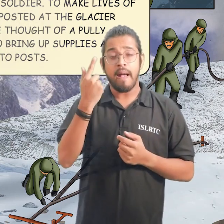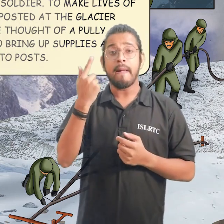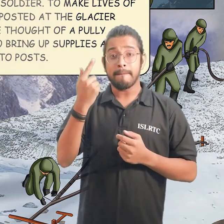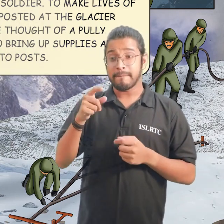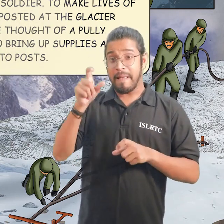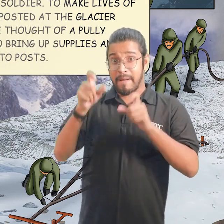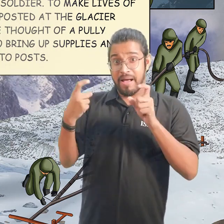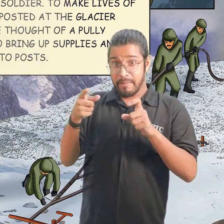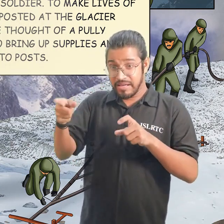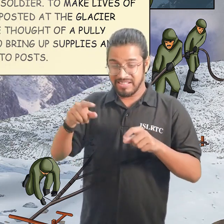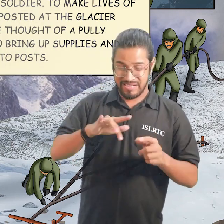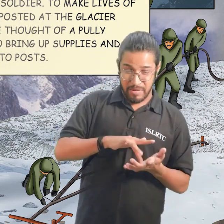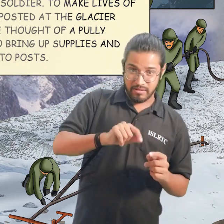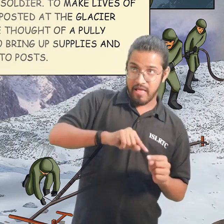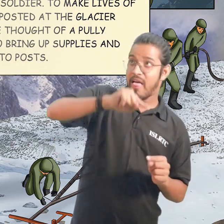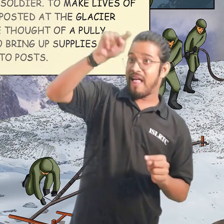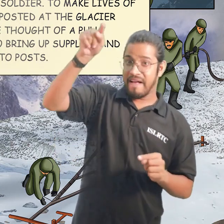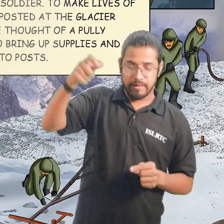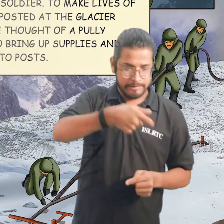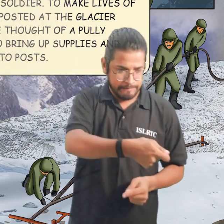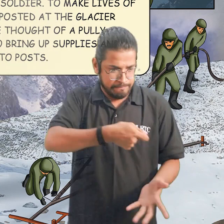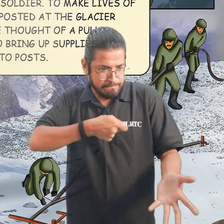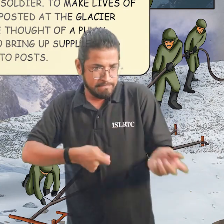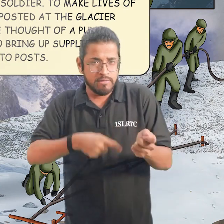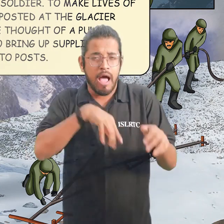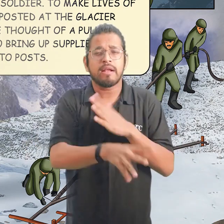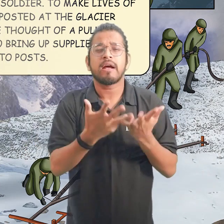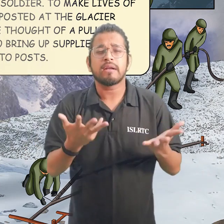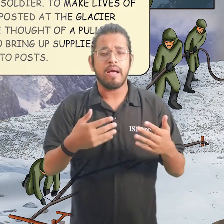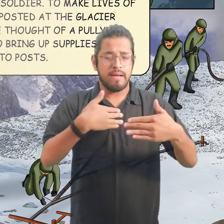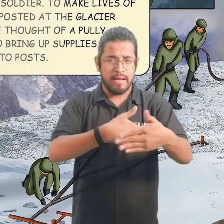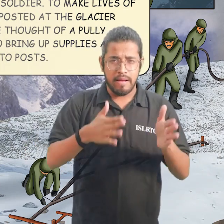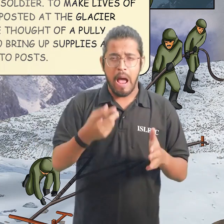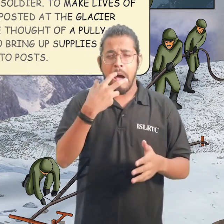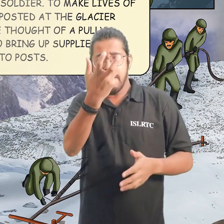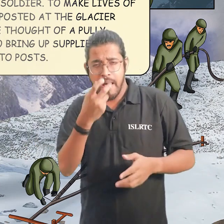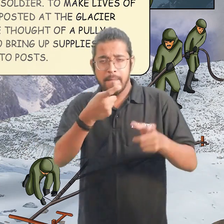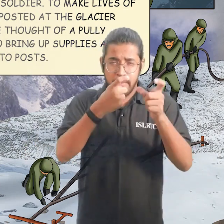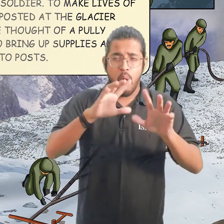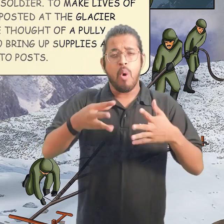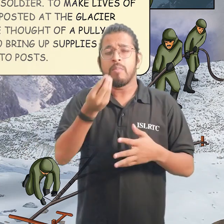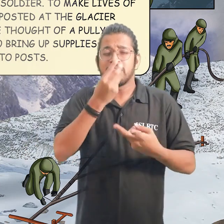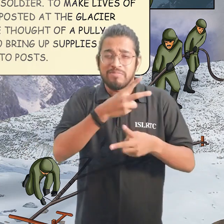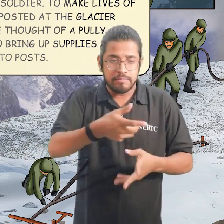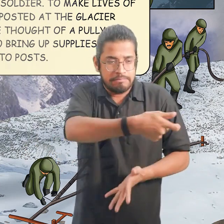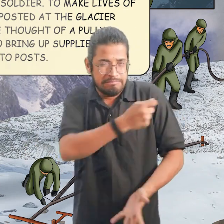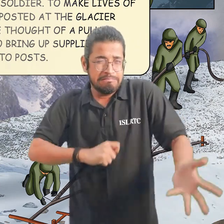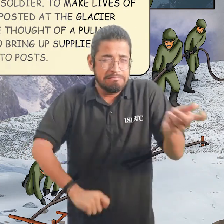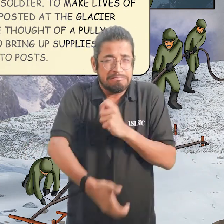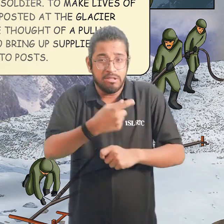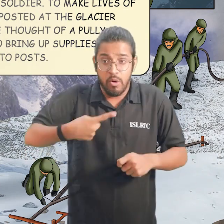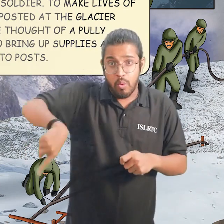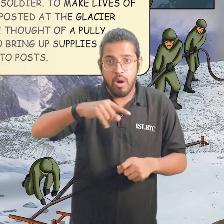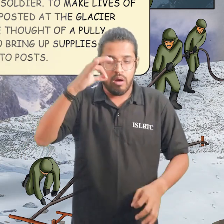make lives of soldiers posted at the glacier easier, he thought of a pulley system to bring up